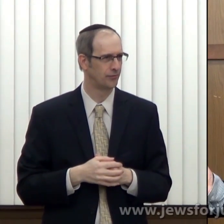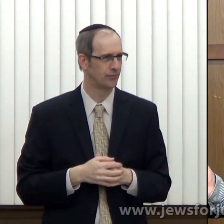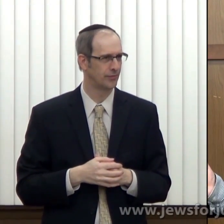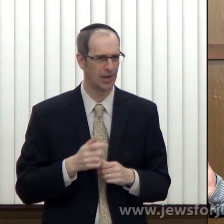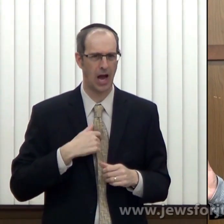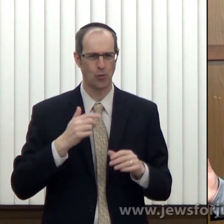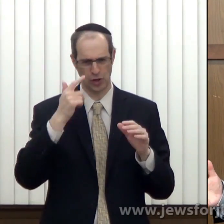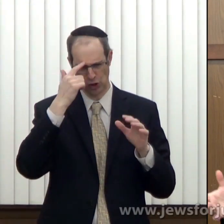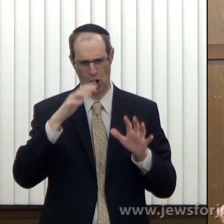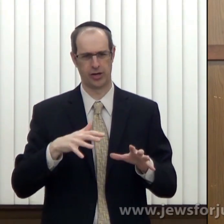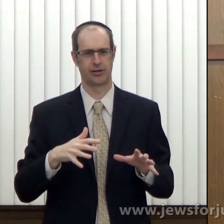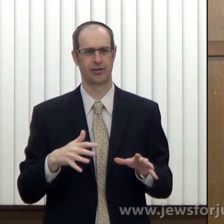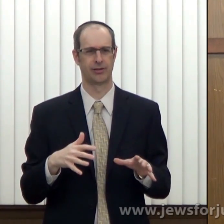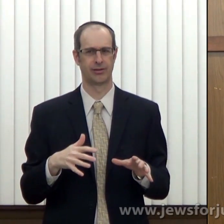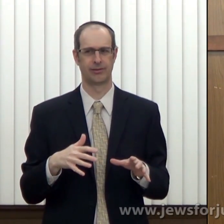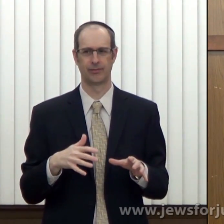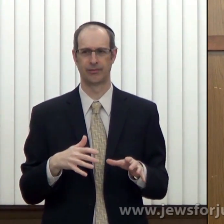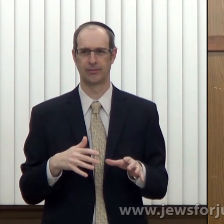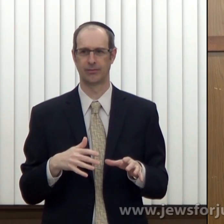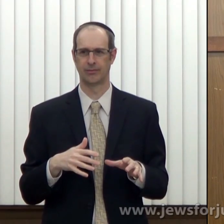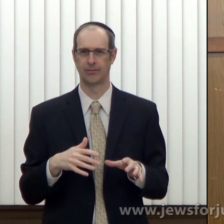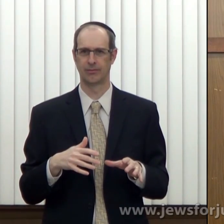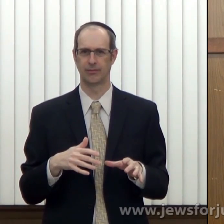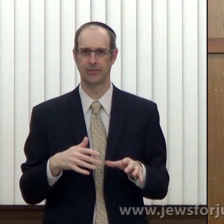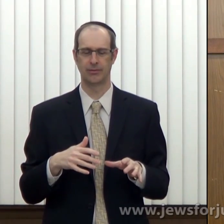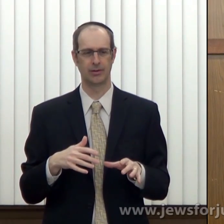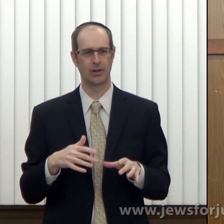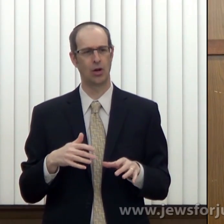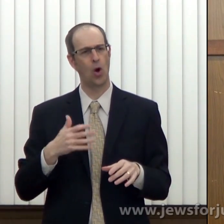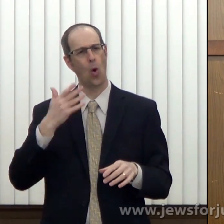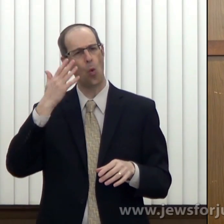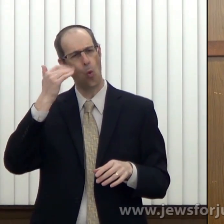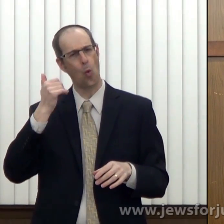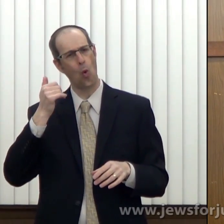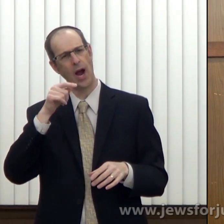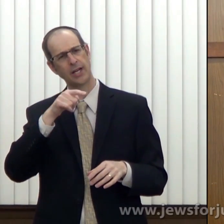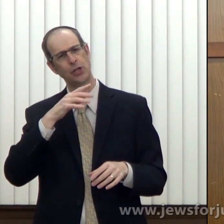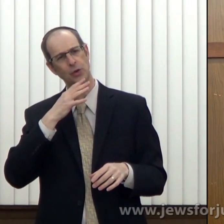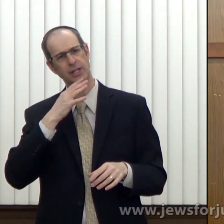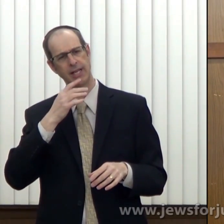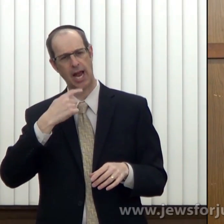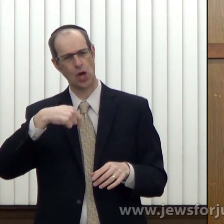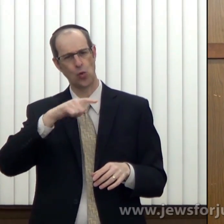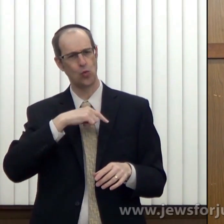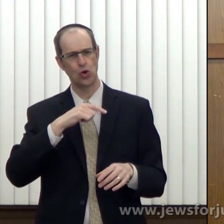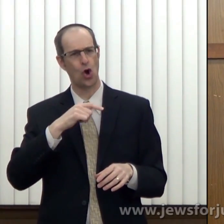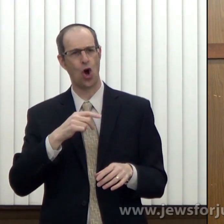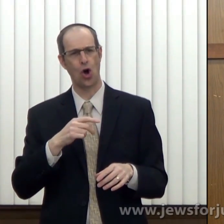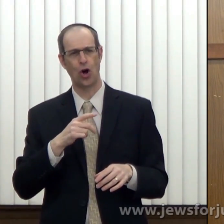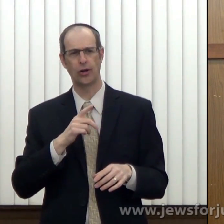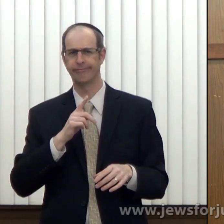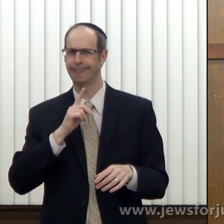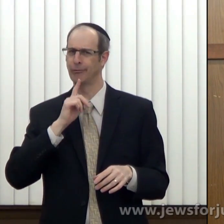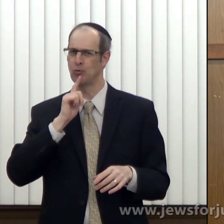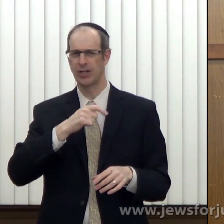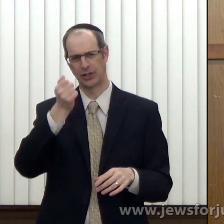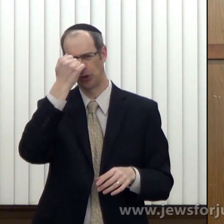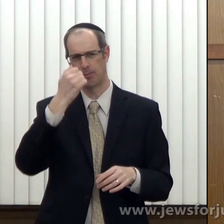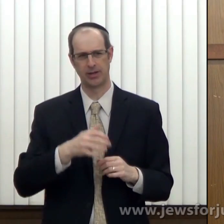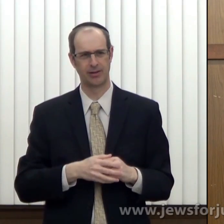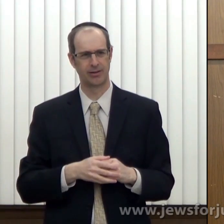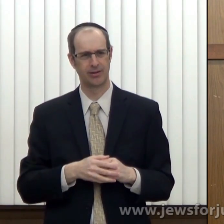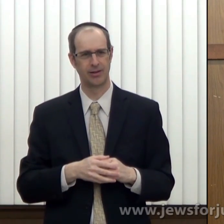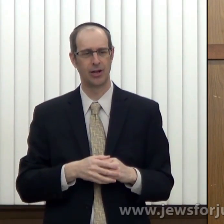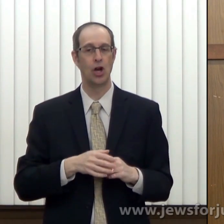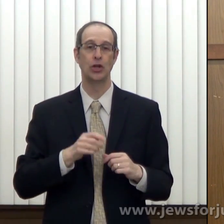I was shocked. I said, why do you say that we are all very stupid? So